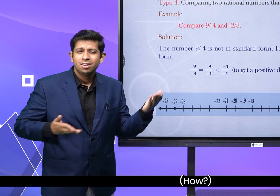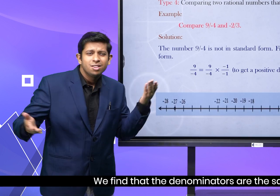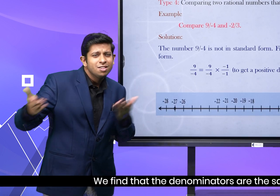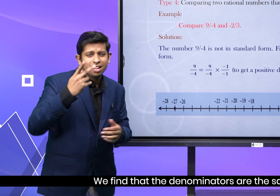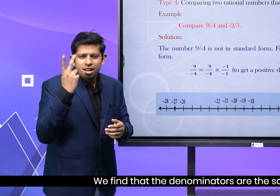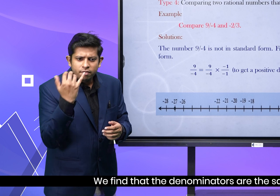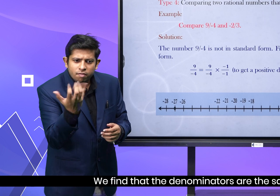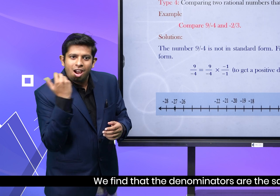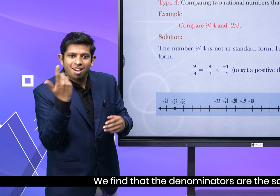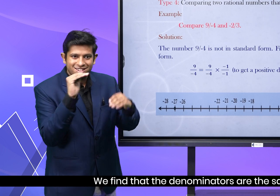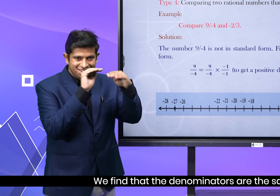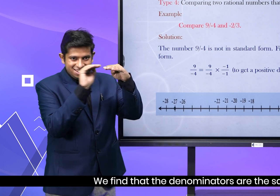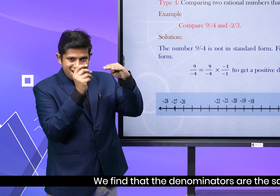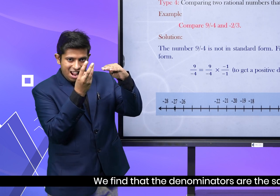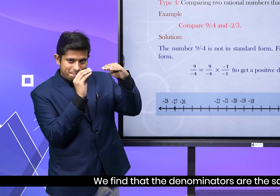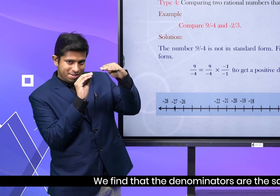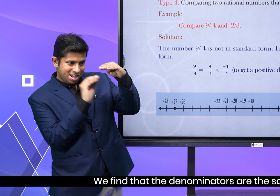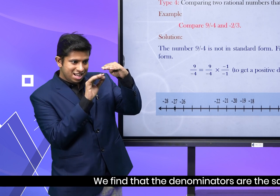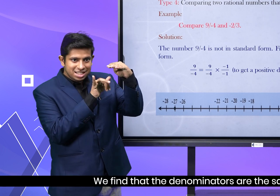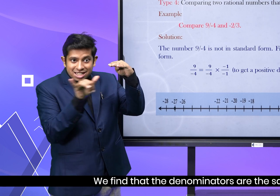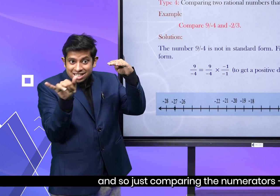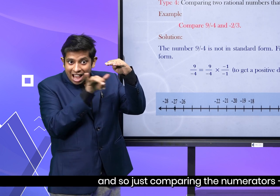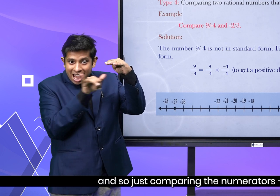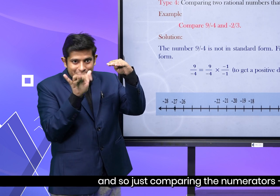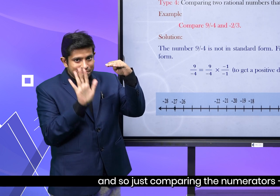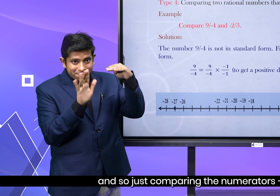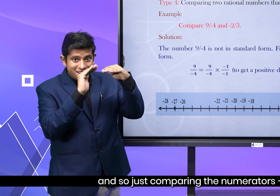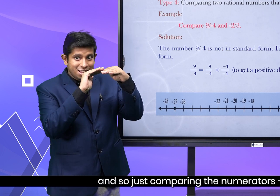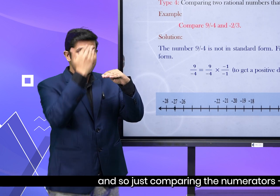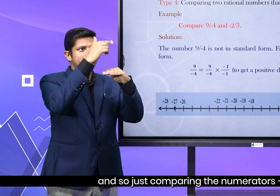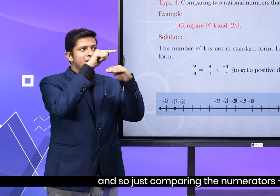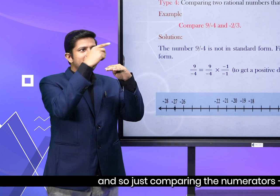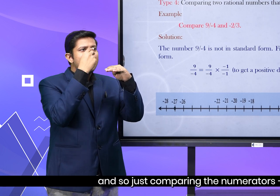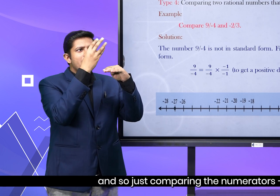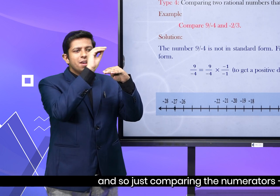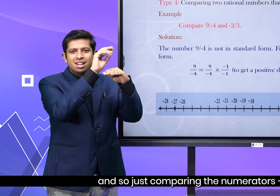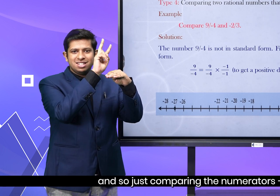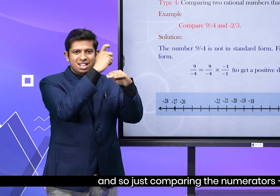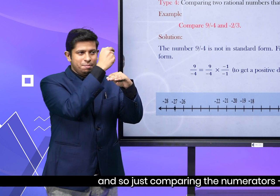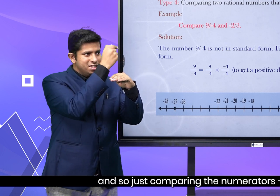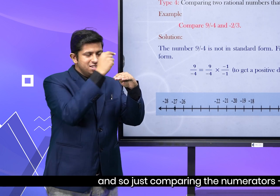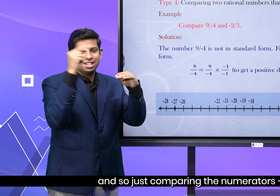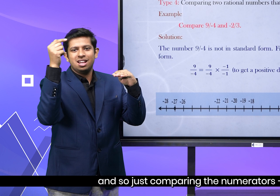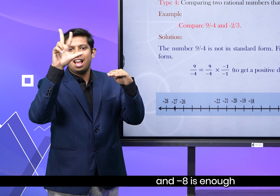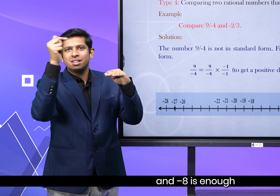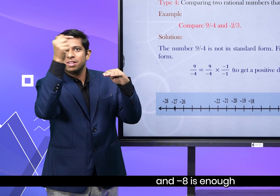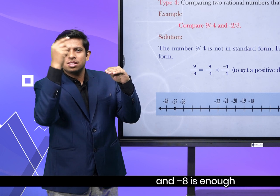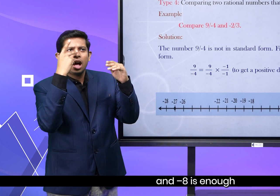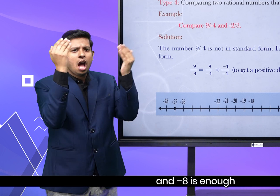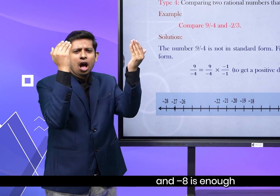We find that the denominators are the same, and so just comparing the numerators minus 27 and minus 8 is